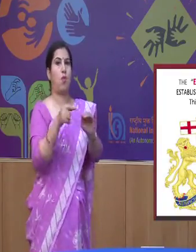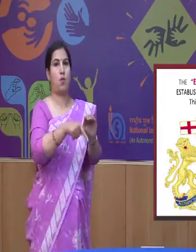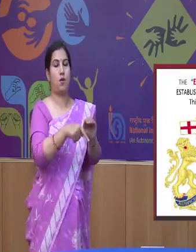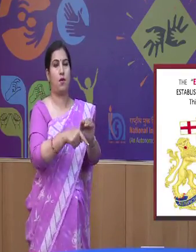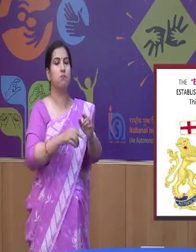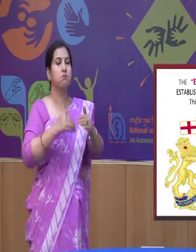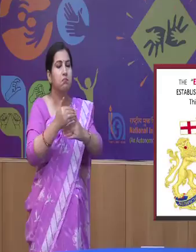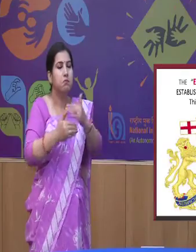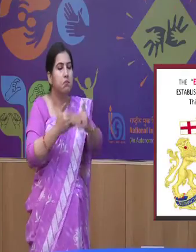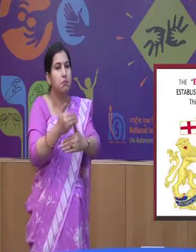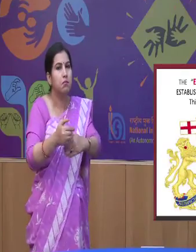Slowly, the